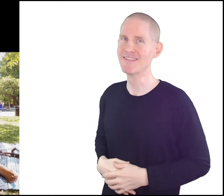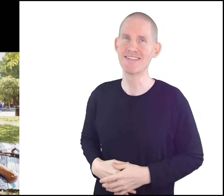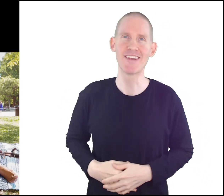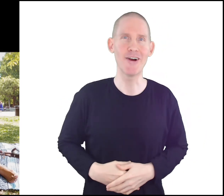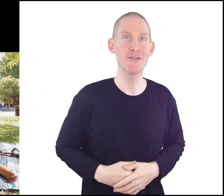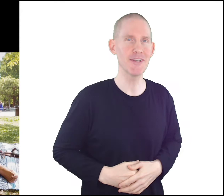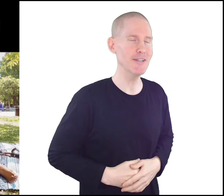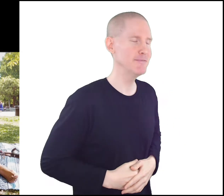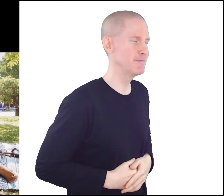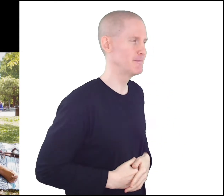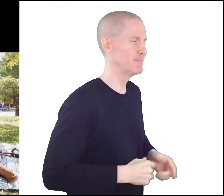Other side.